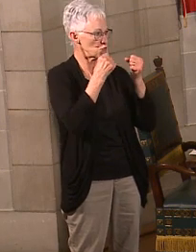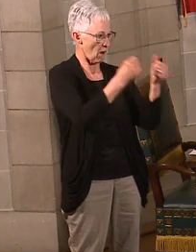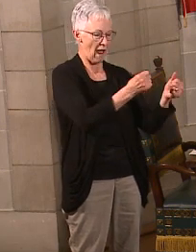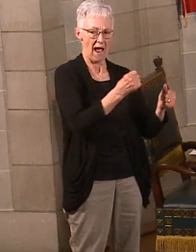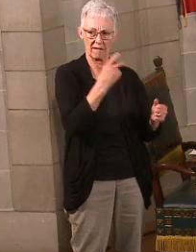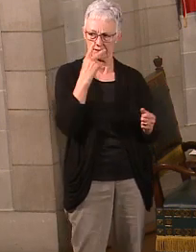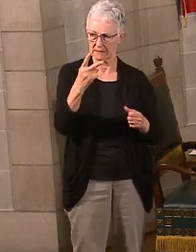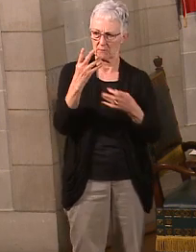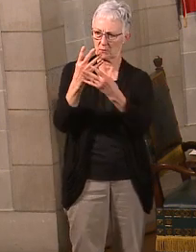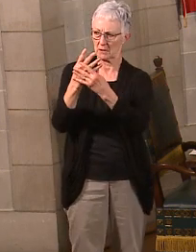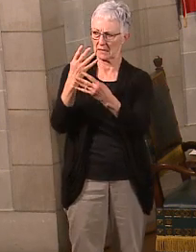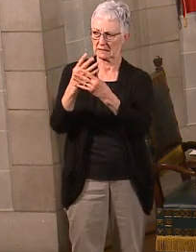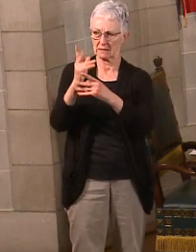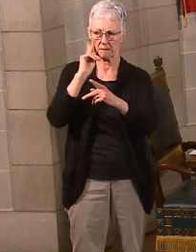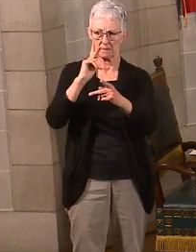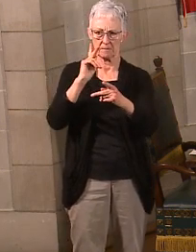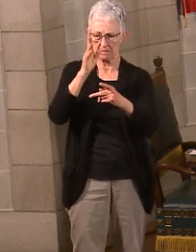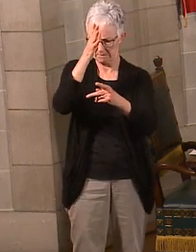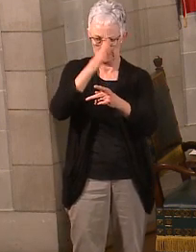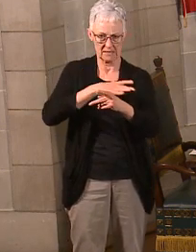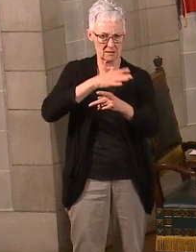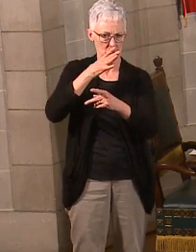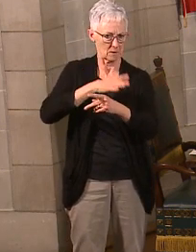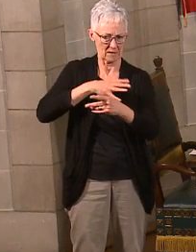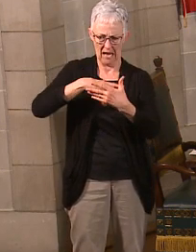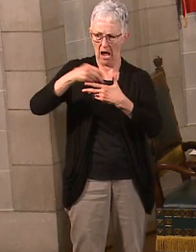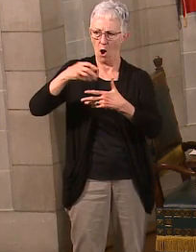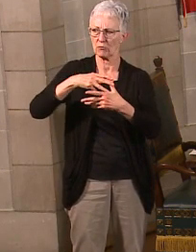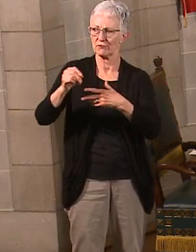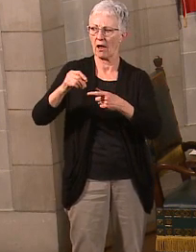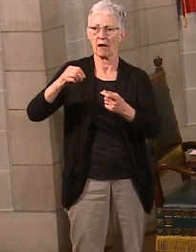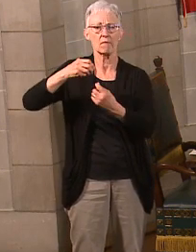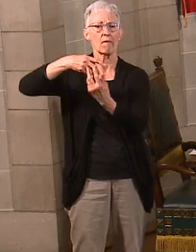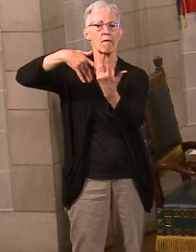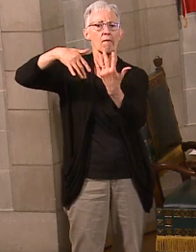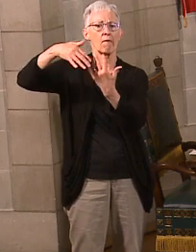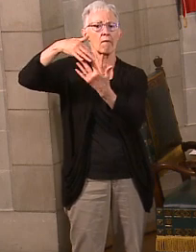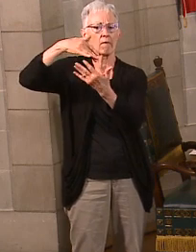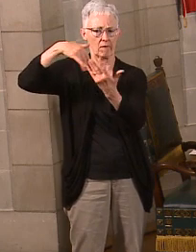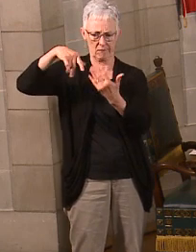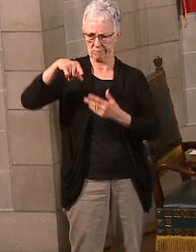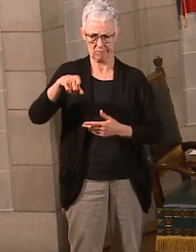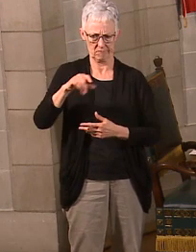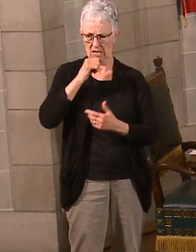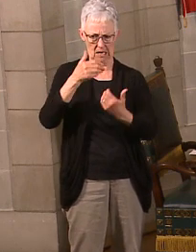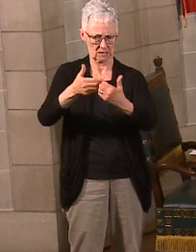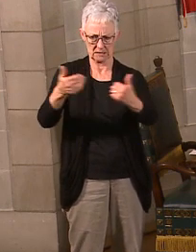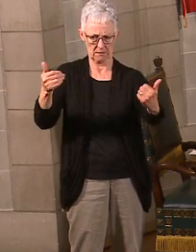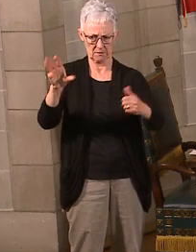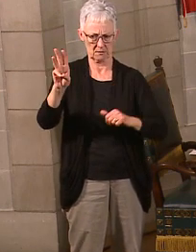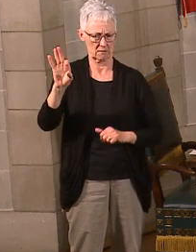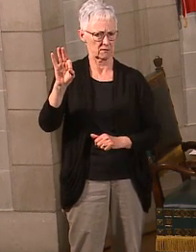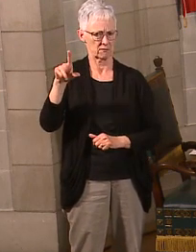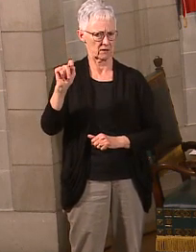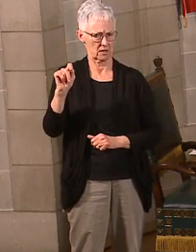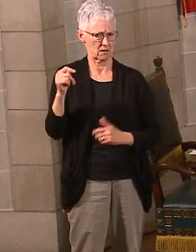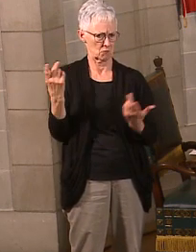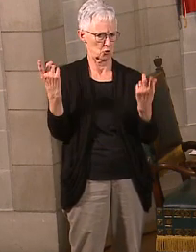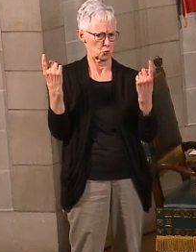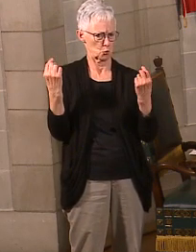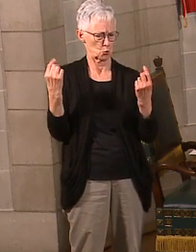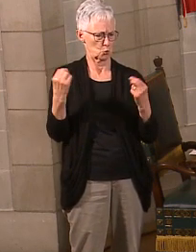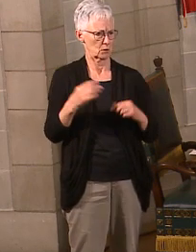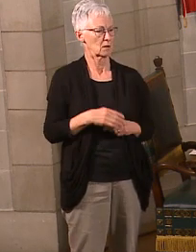are still doing what we don't want them to do, and that's get too close to each other, gather together. Trying to find that